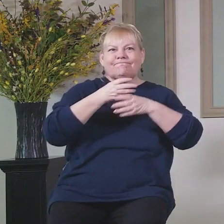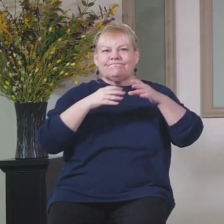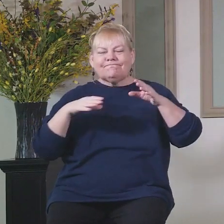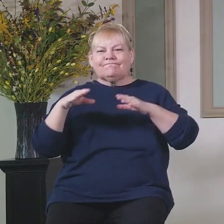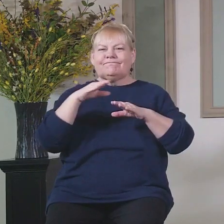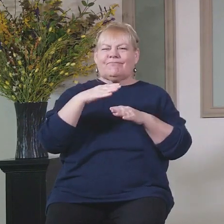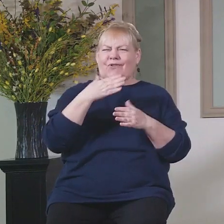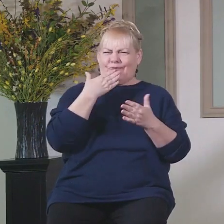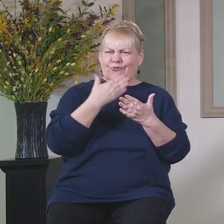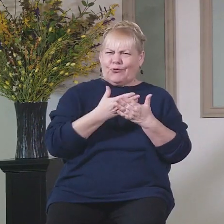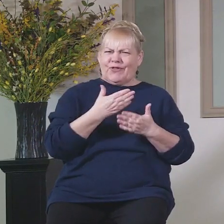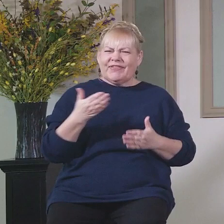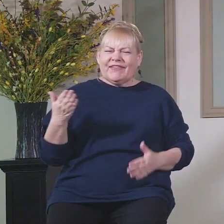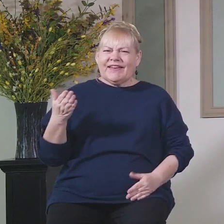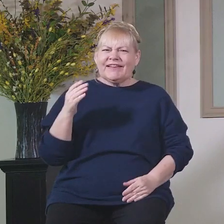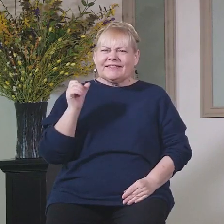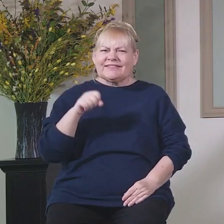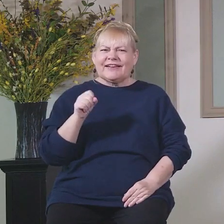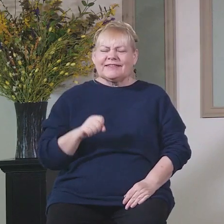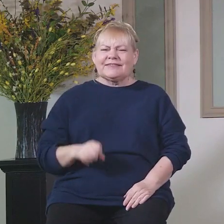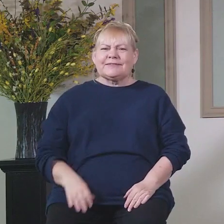So these are good things.